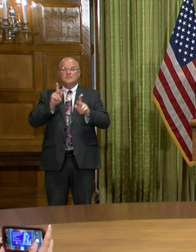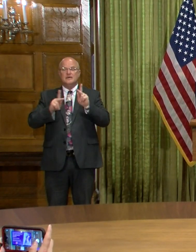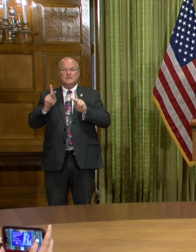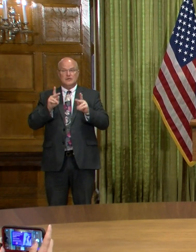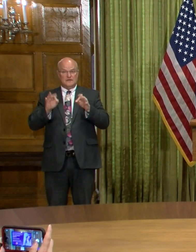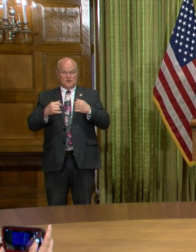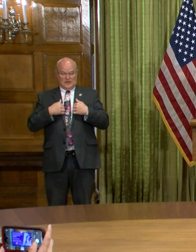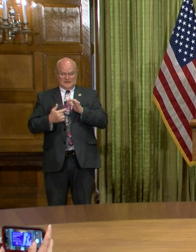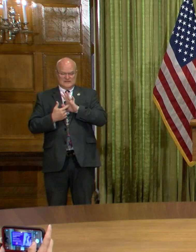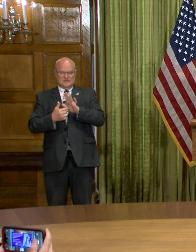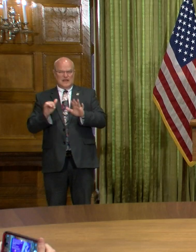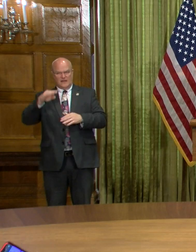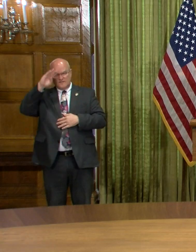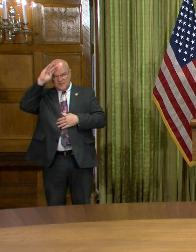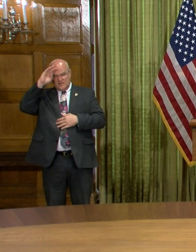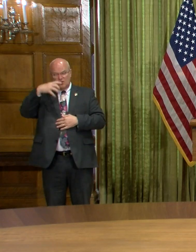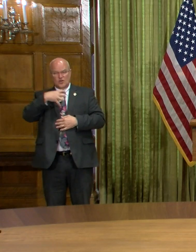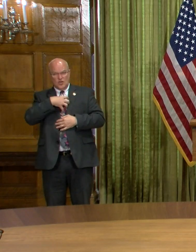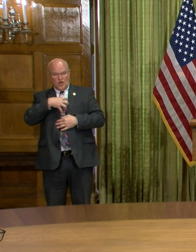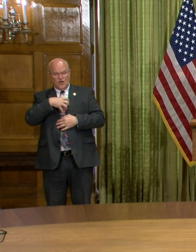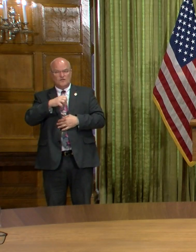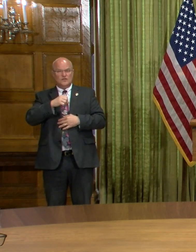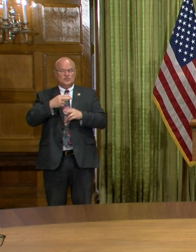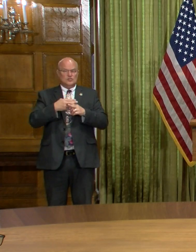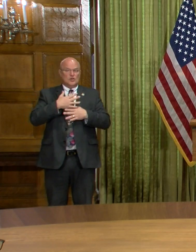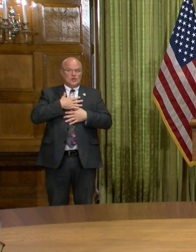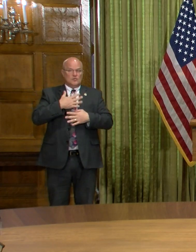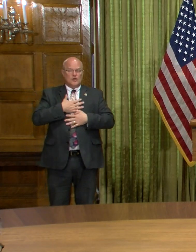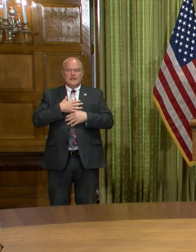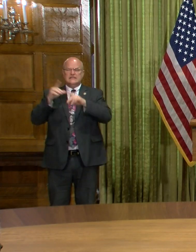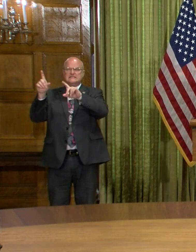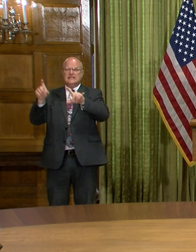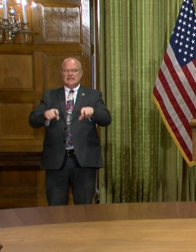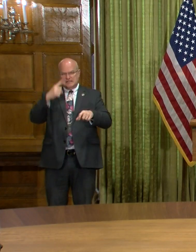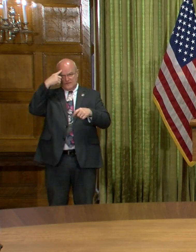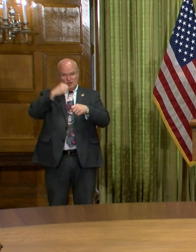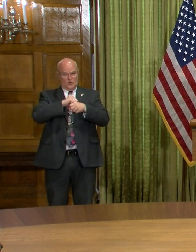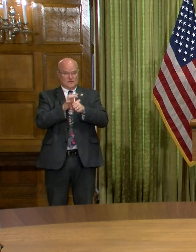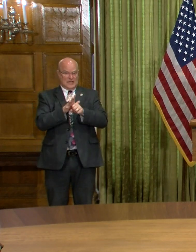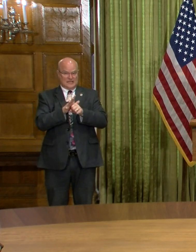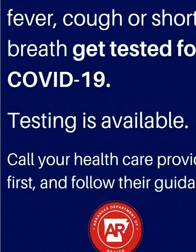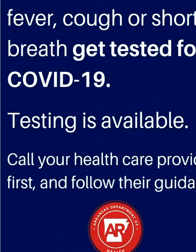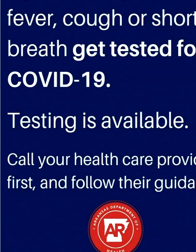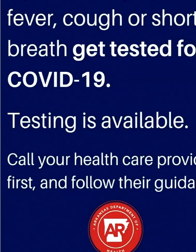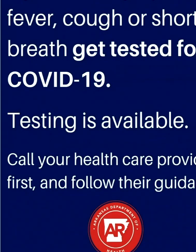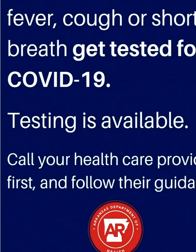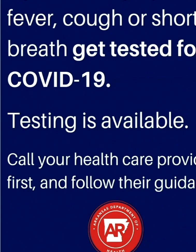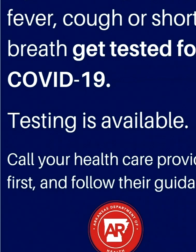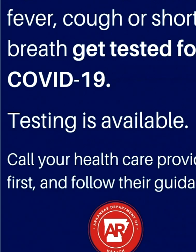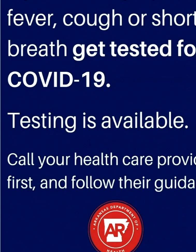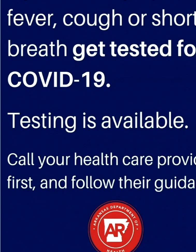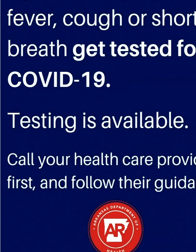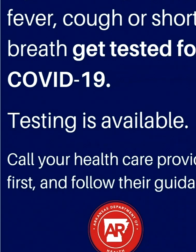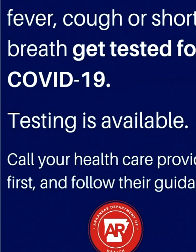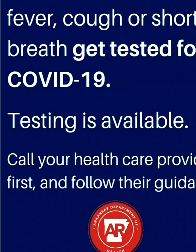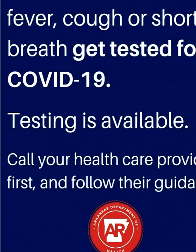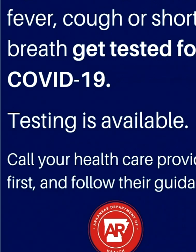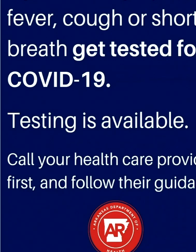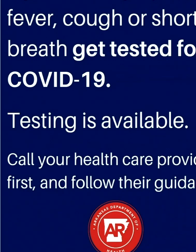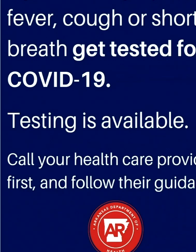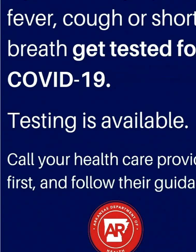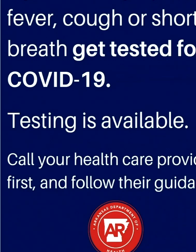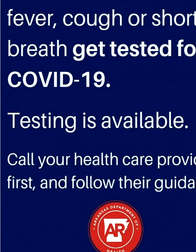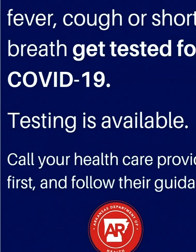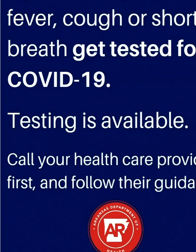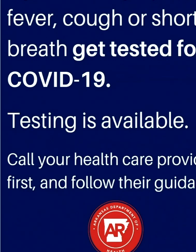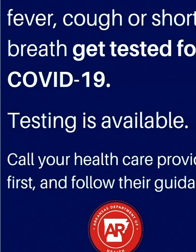if you have symptoms like fever, cough, or shortness of breath, get tested for COVID-19. Testing is available. And we